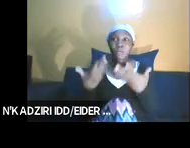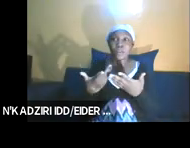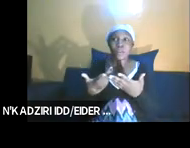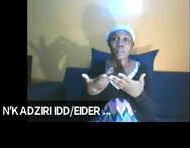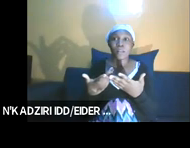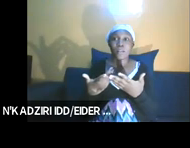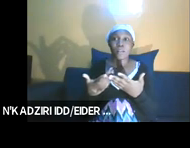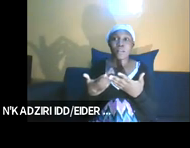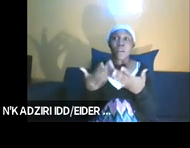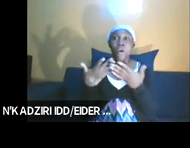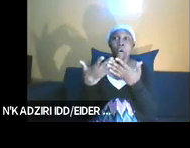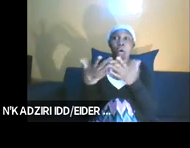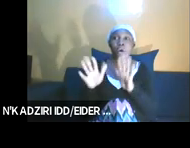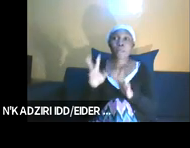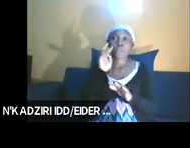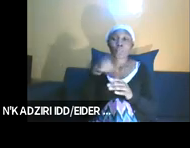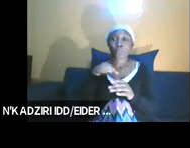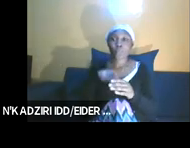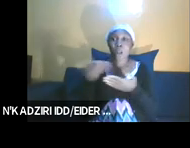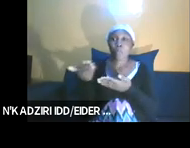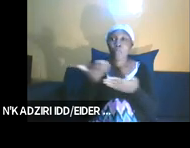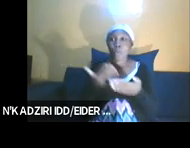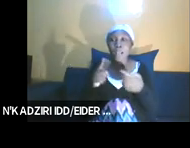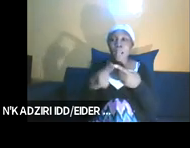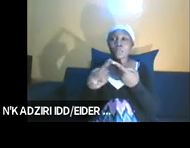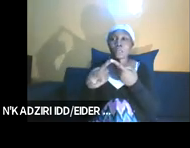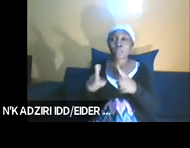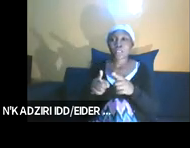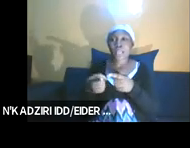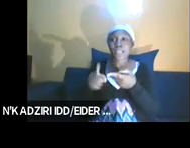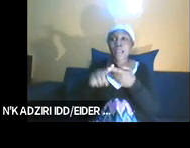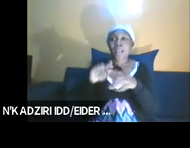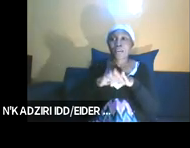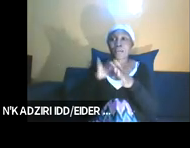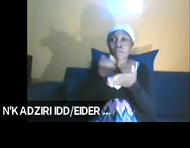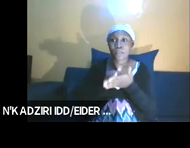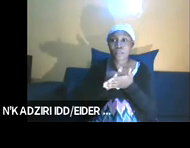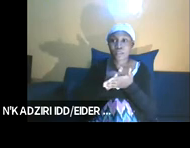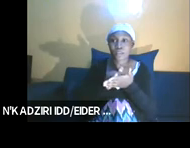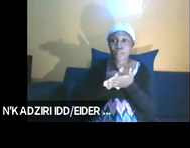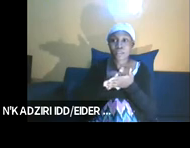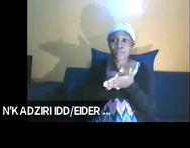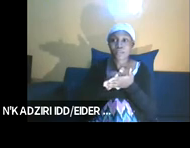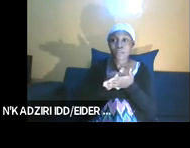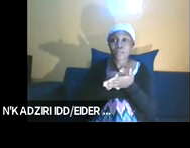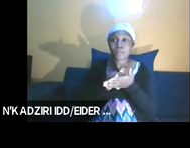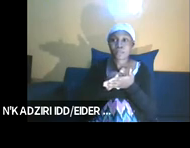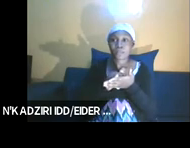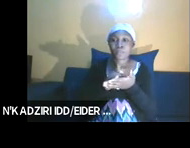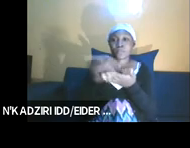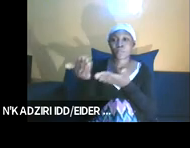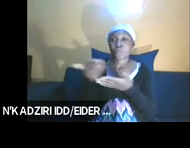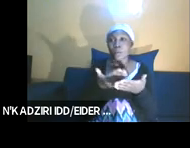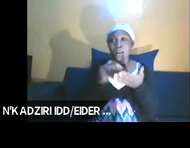can you're welcome to start adding on to that, especially your name right now. So welcome again. Let